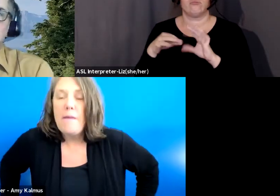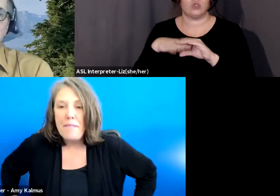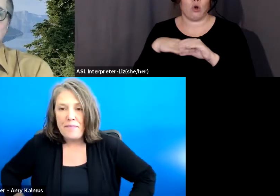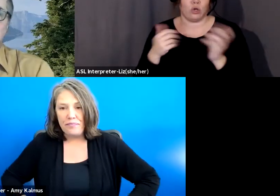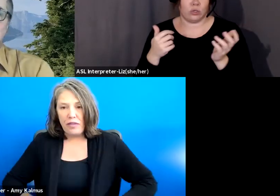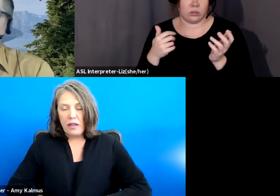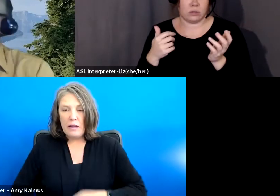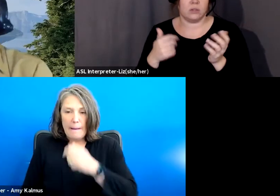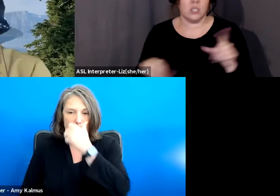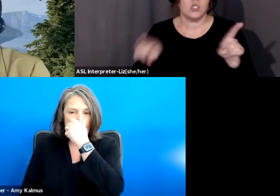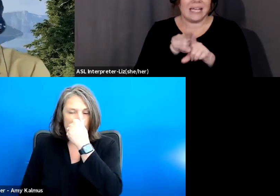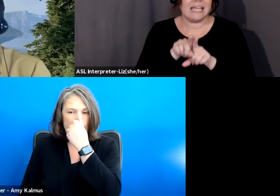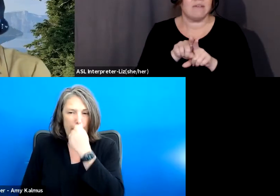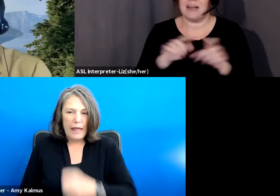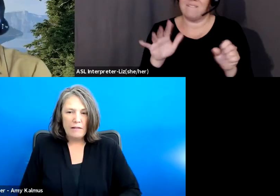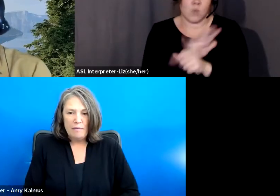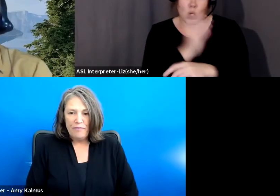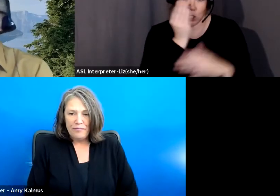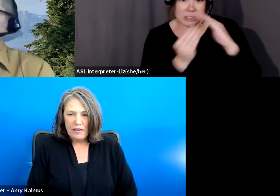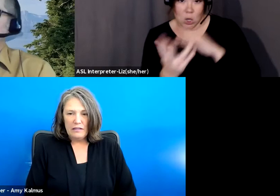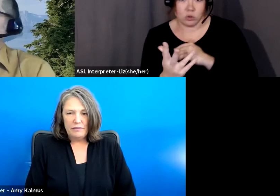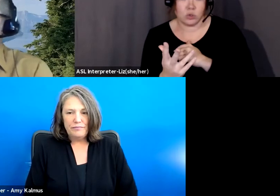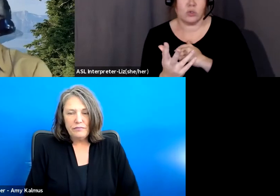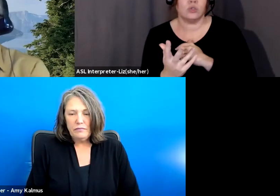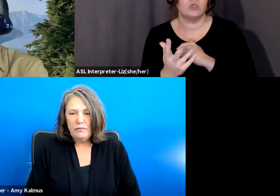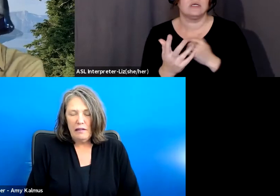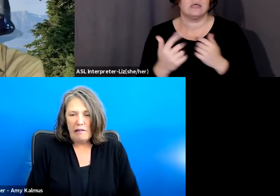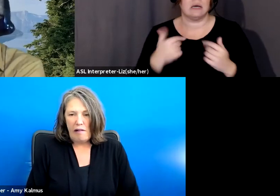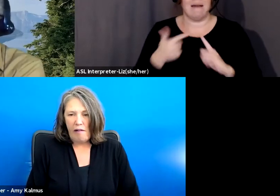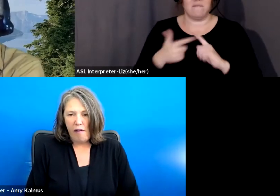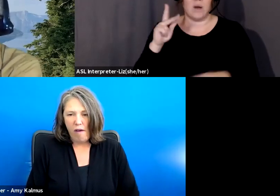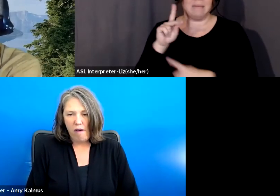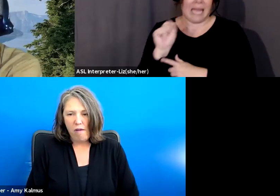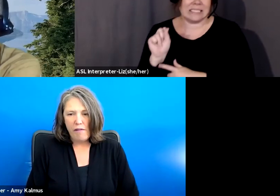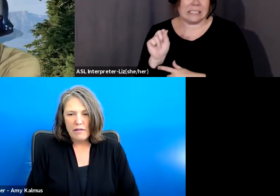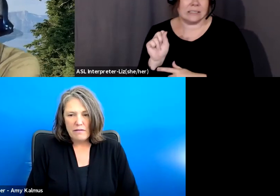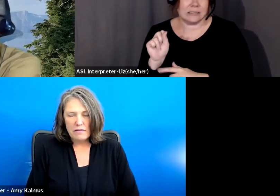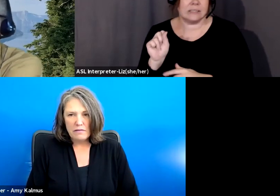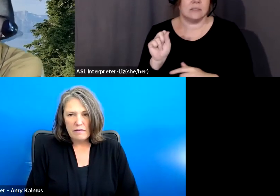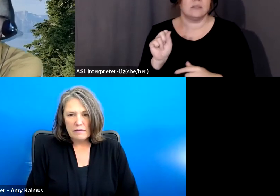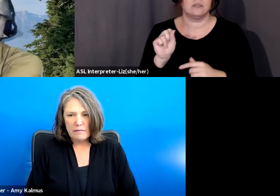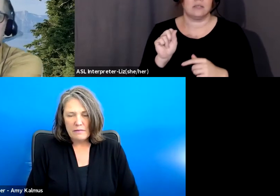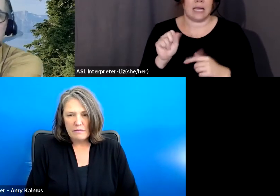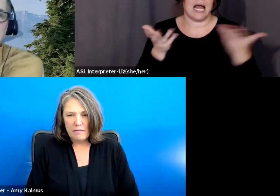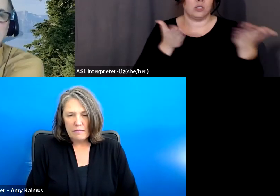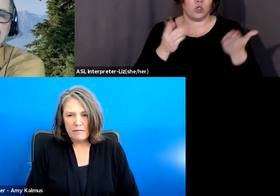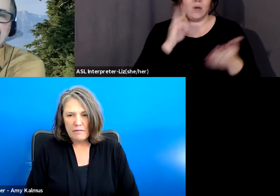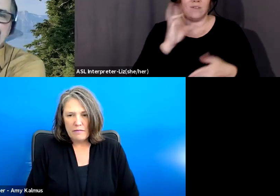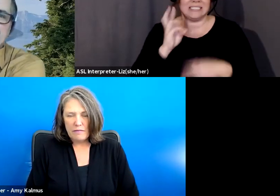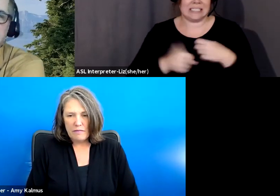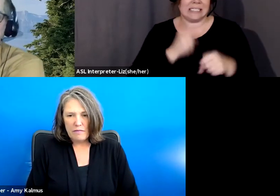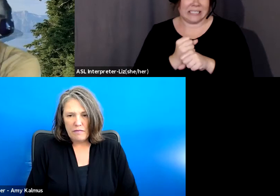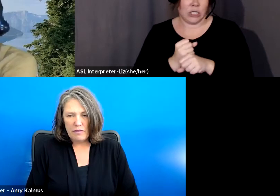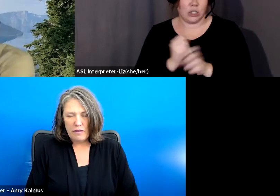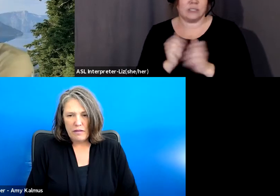even in full disclosure, so I am from Kansas, and did serve 6 years on